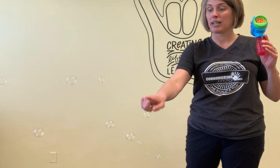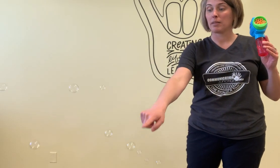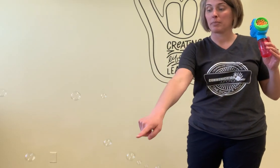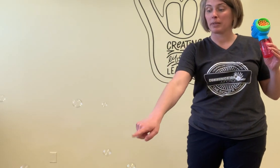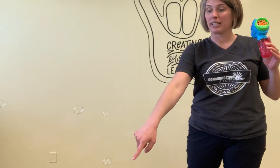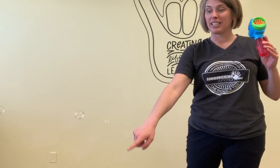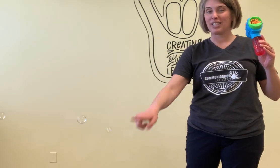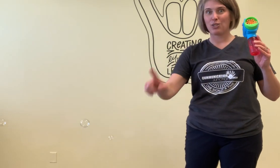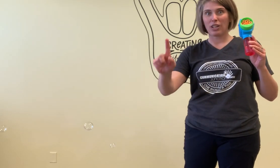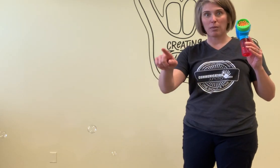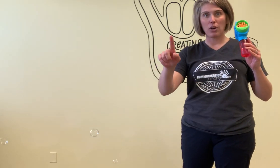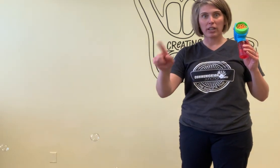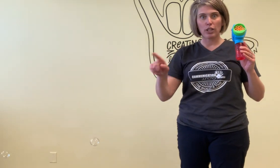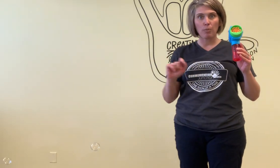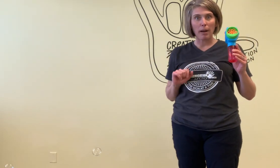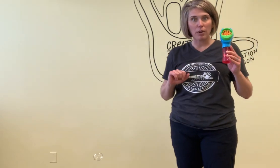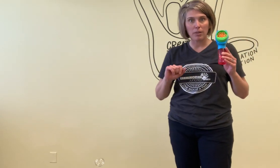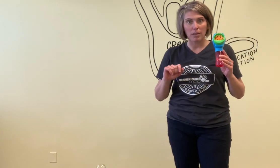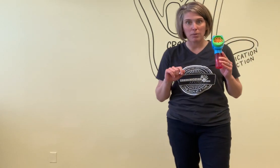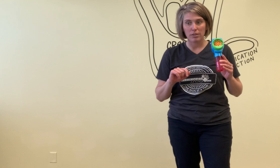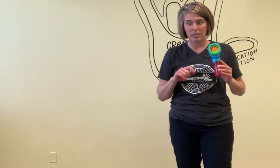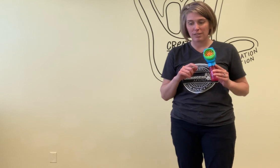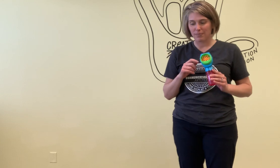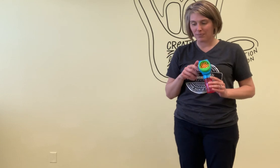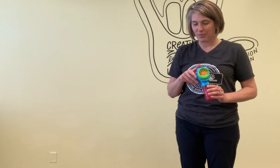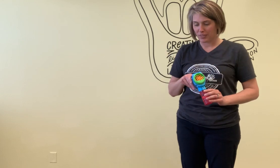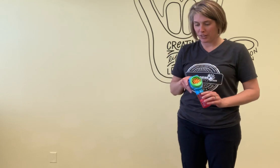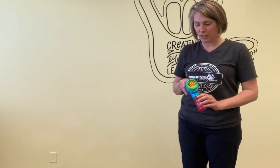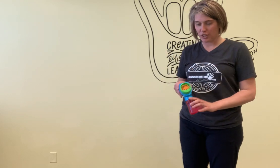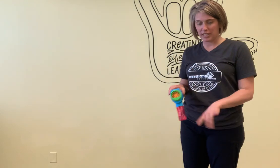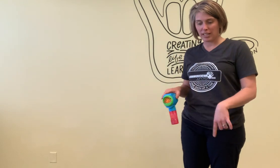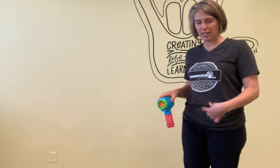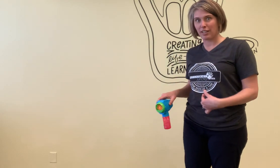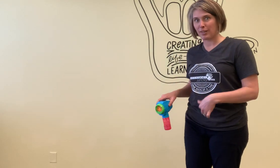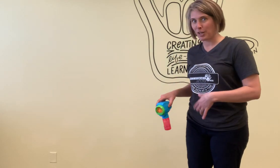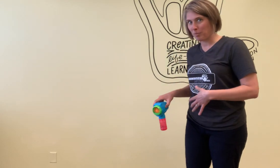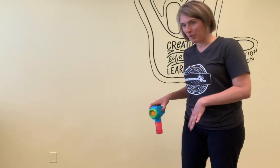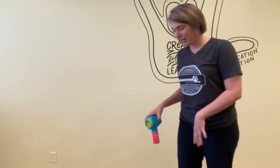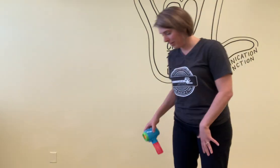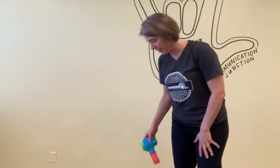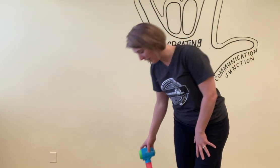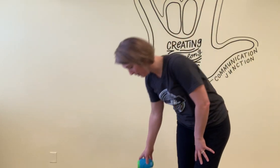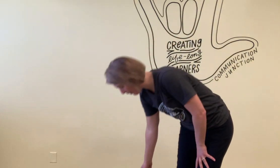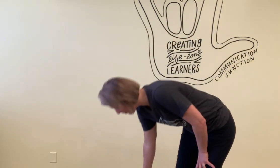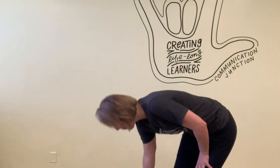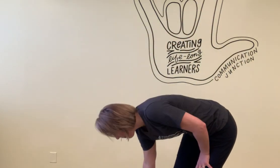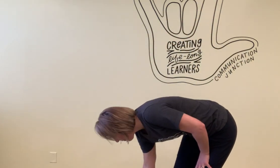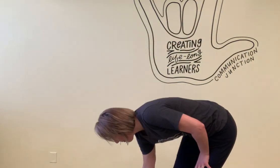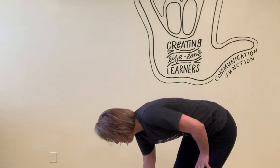pop. Did you get them all? Can you pop all the bubbles? They're all settling on the carpet here in the classroom.